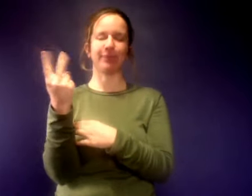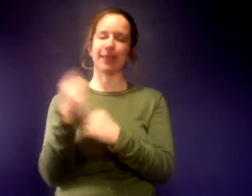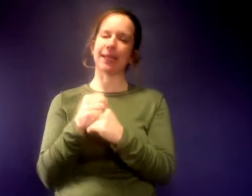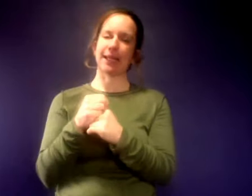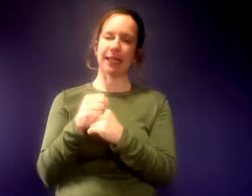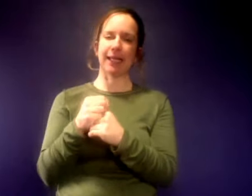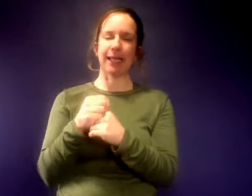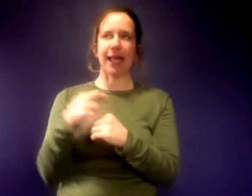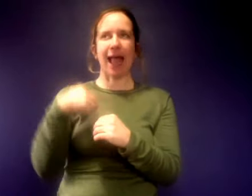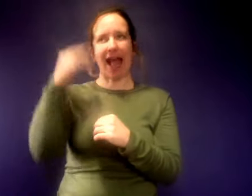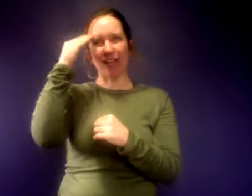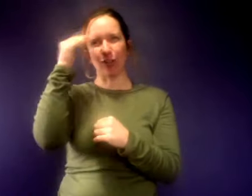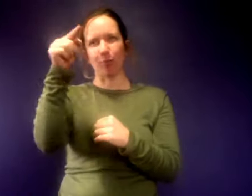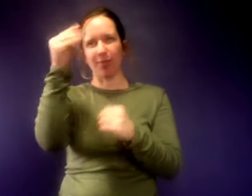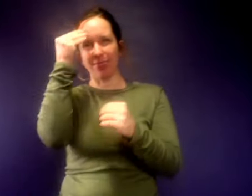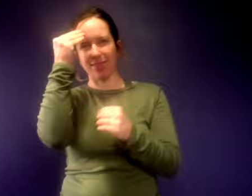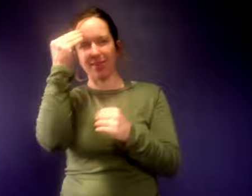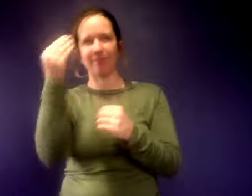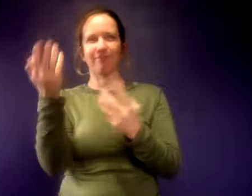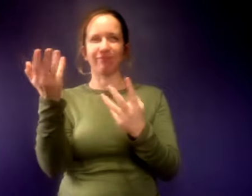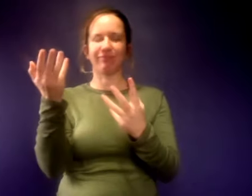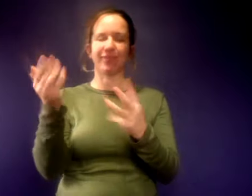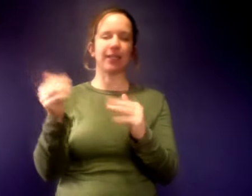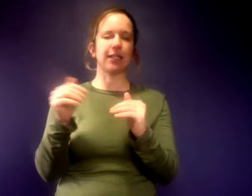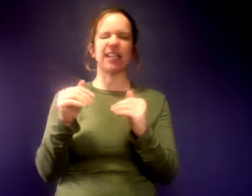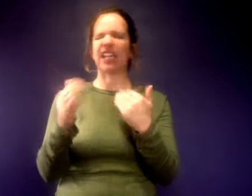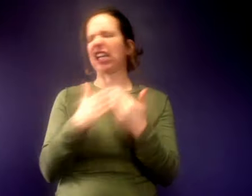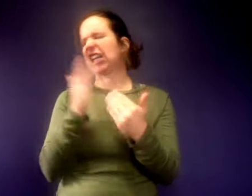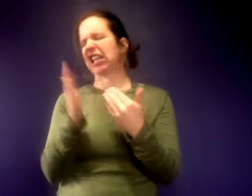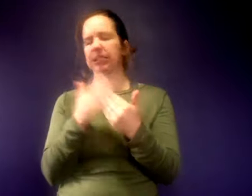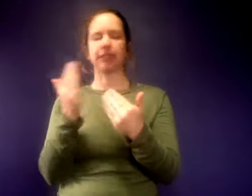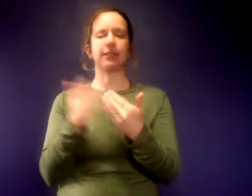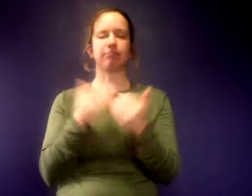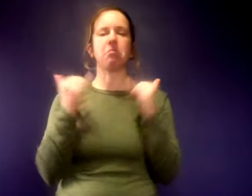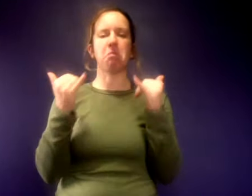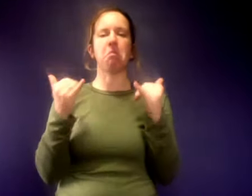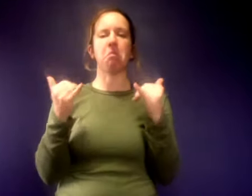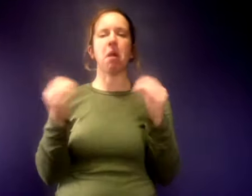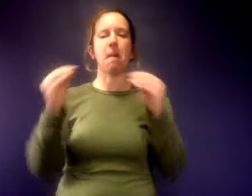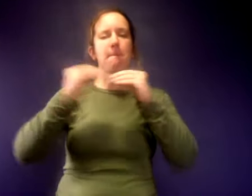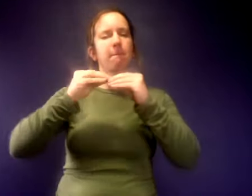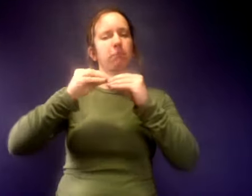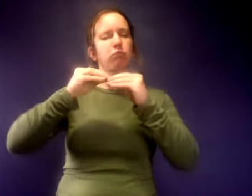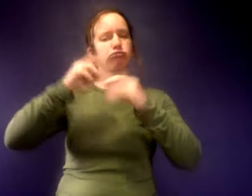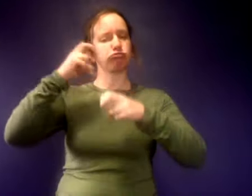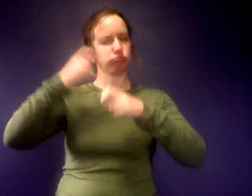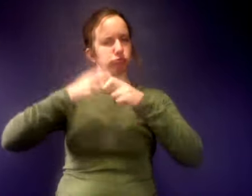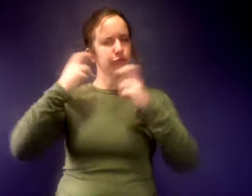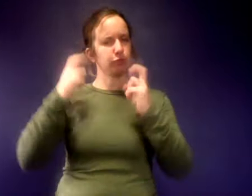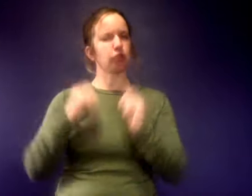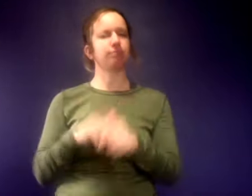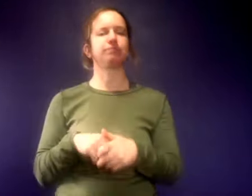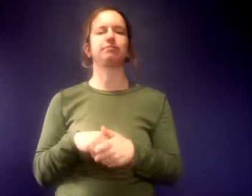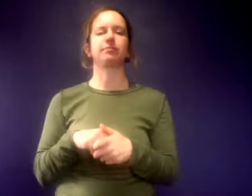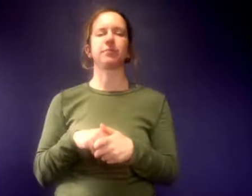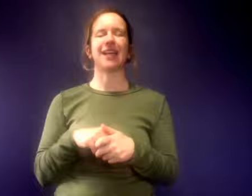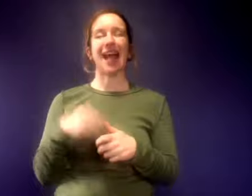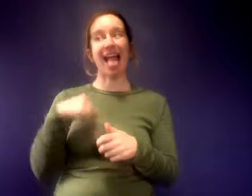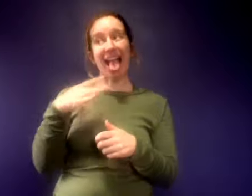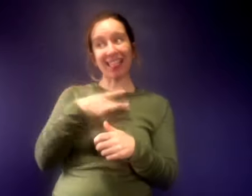was too easy. So let me give you something a little bit more difficult. I like the avocados. I might stick with that theme.